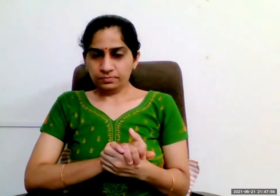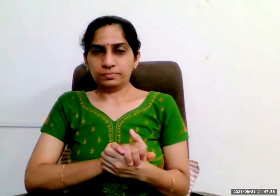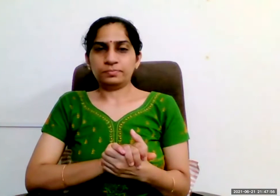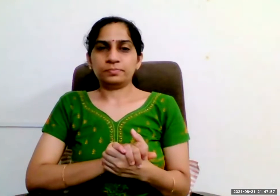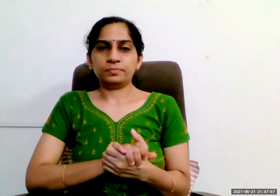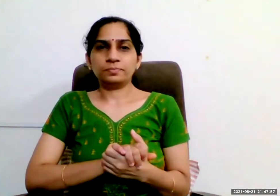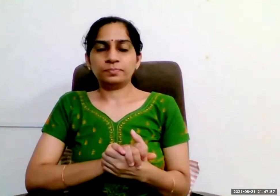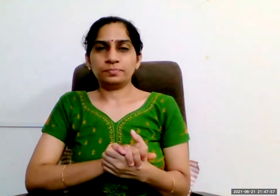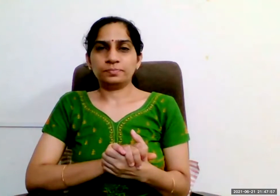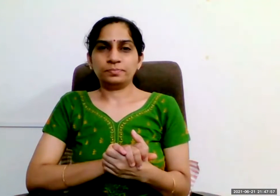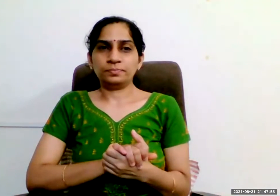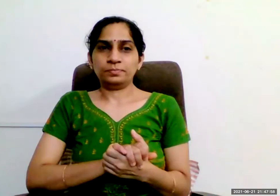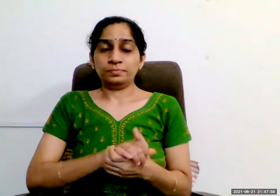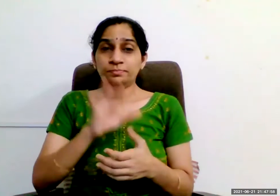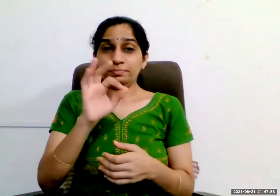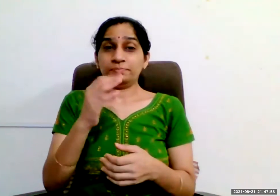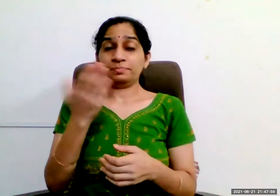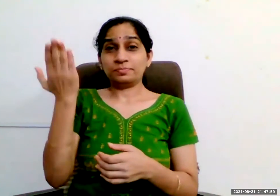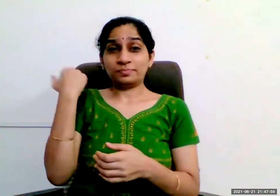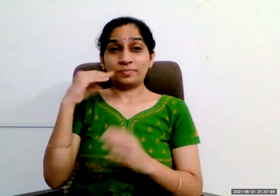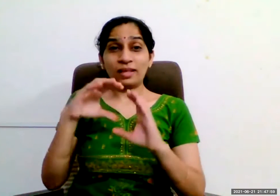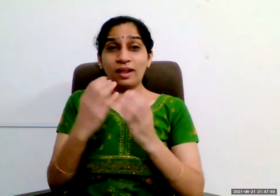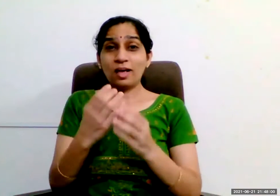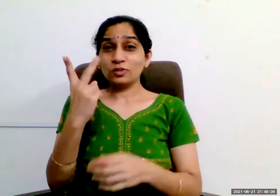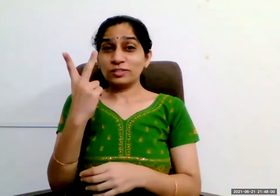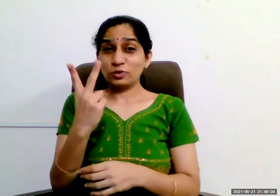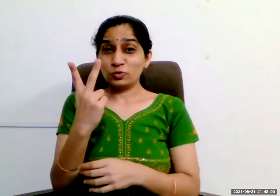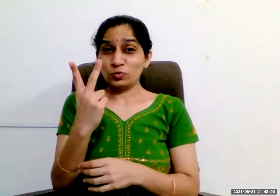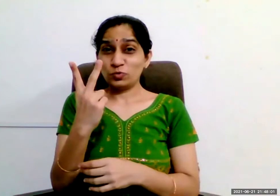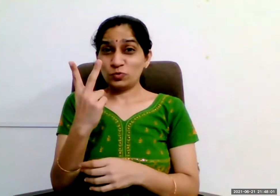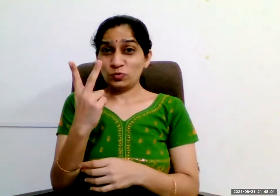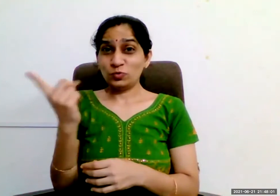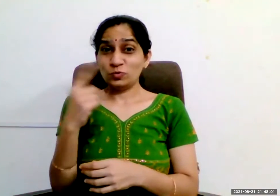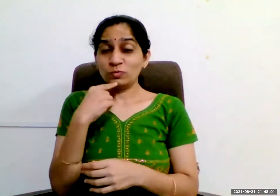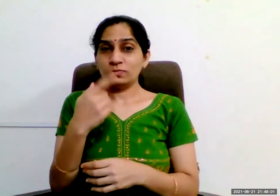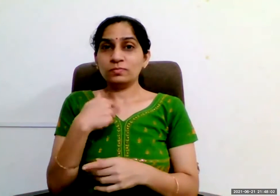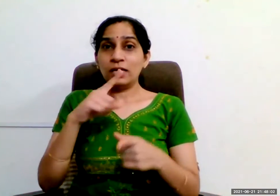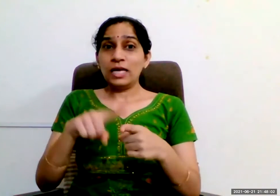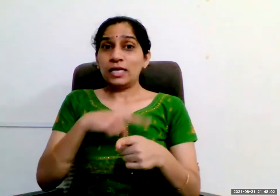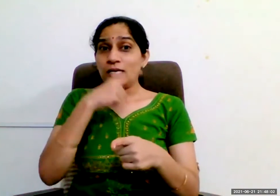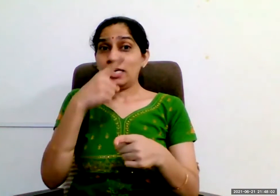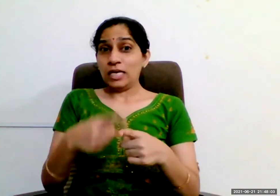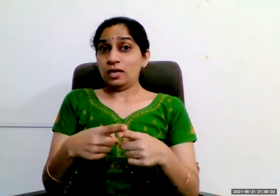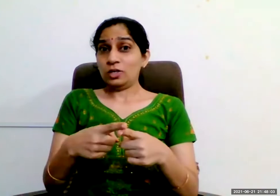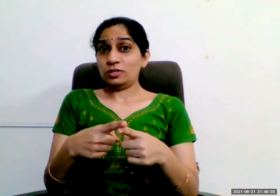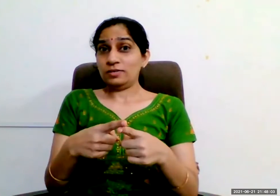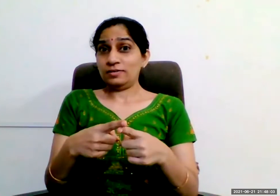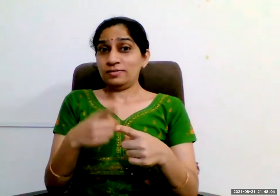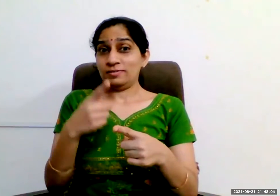So we learned in second lesson of reincarnation that after living in the bodies of so many